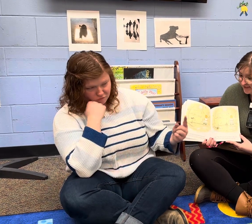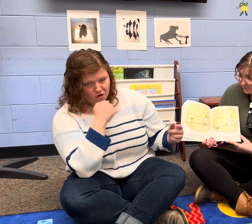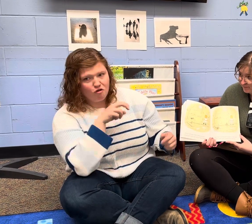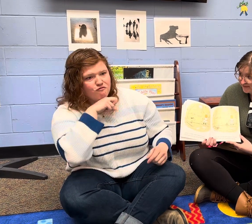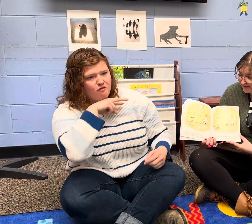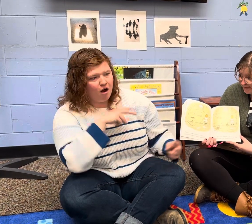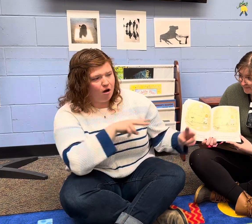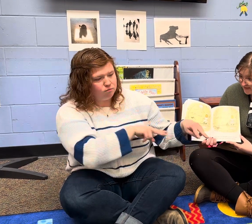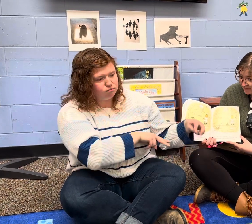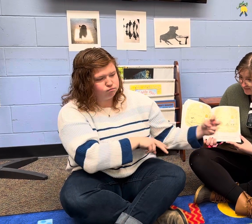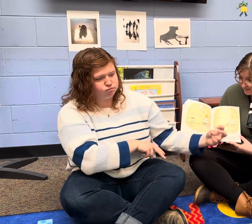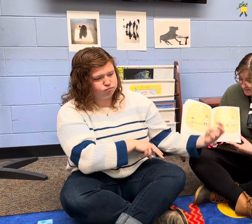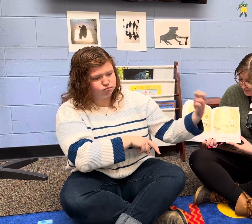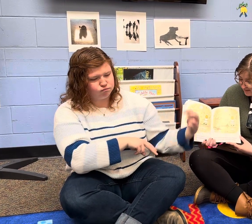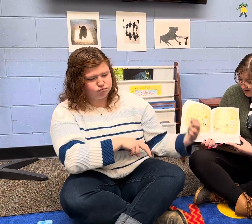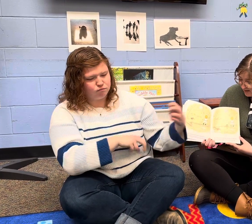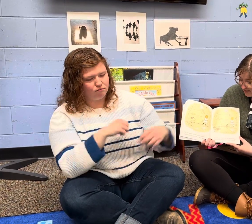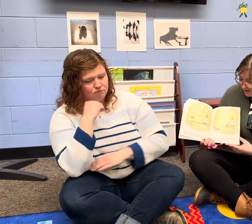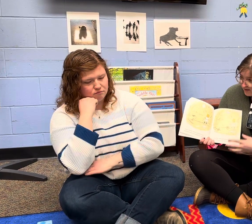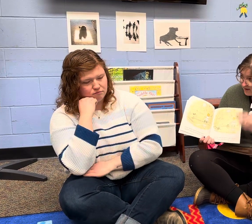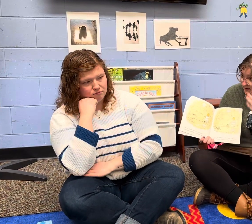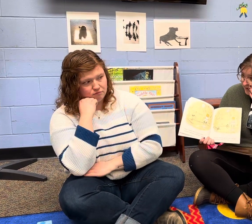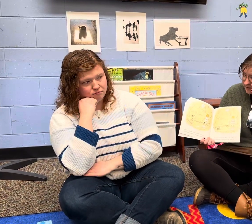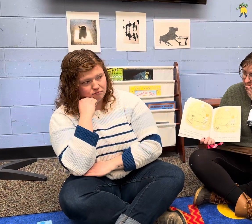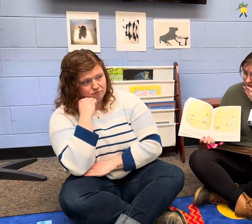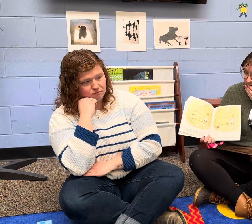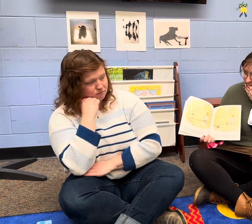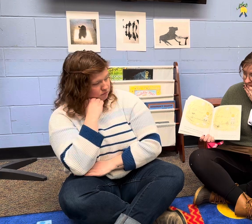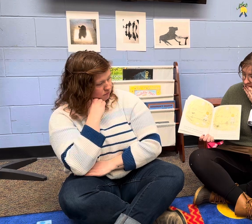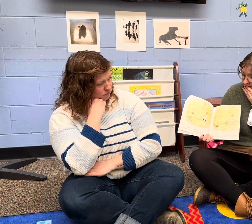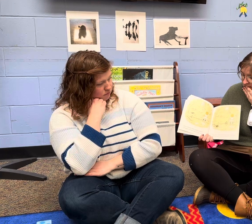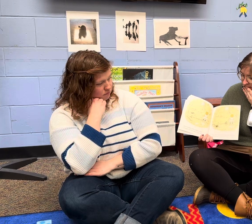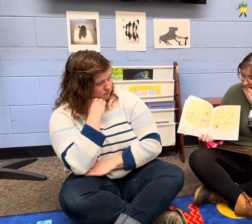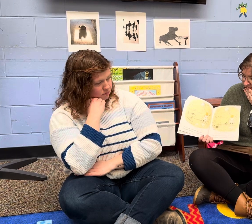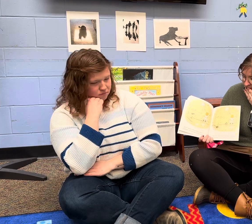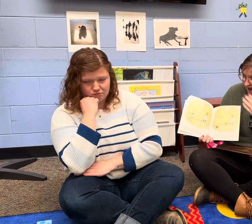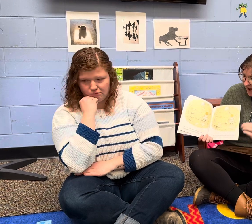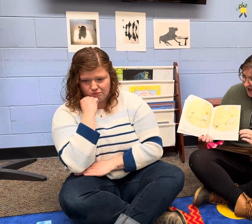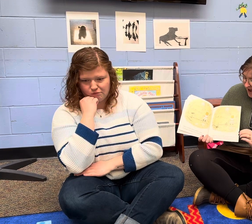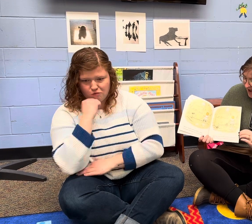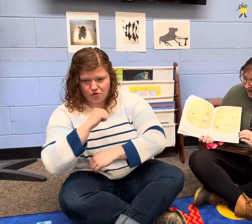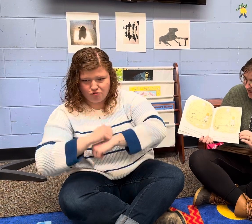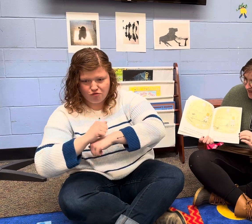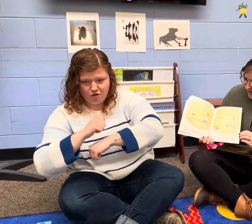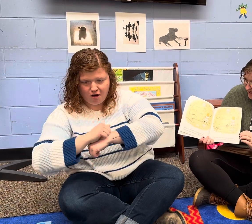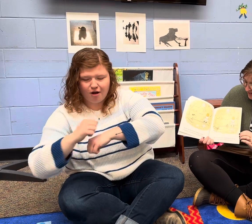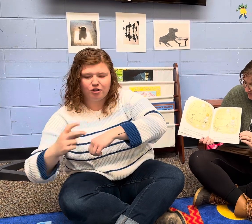sat down beside me.